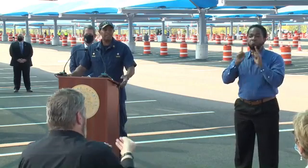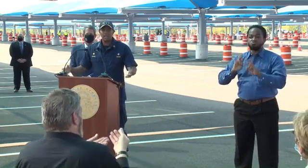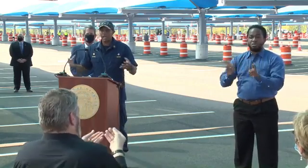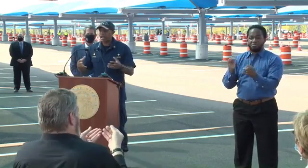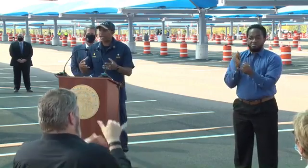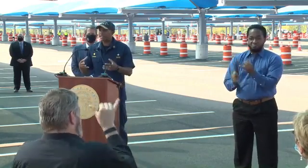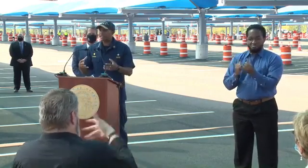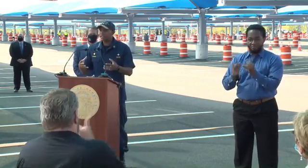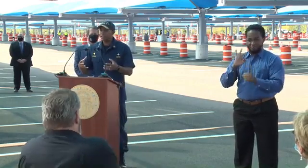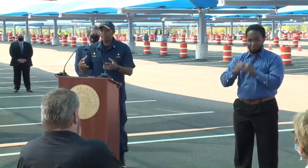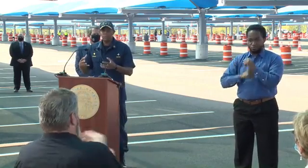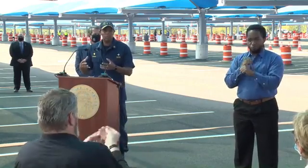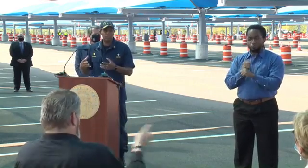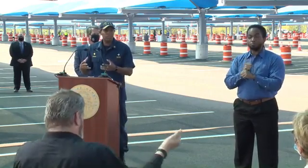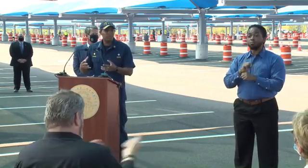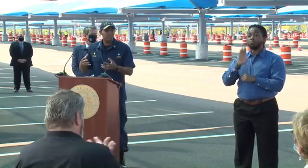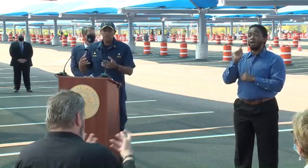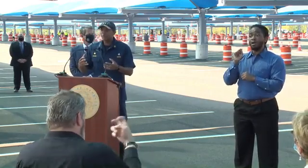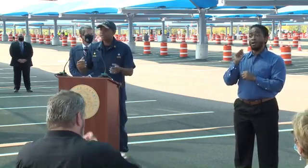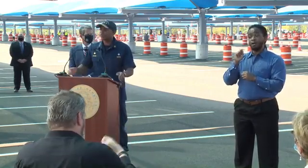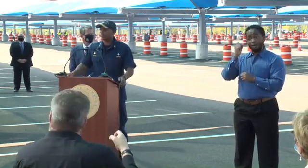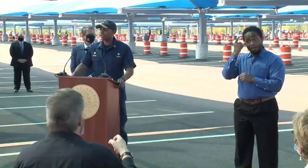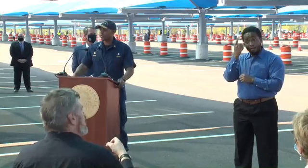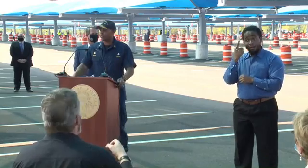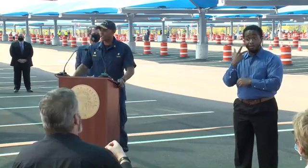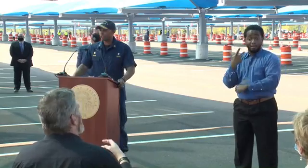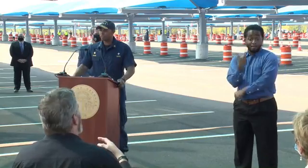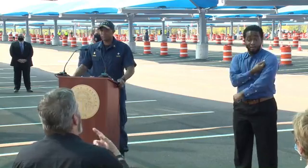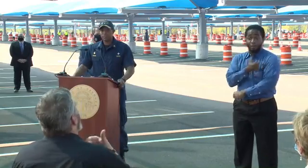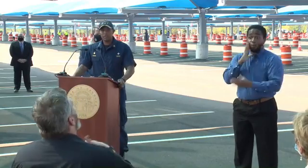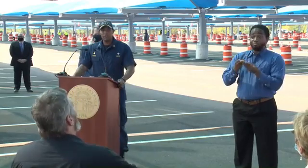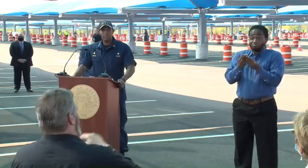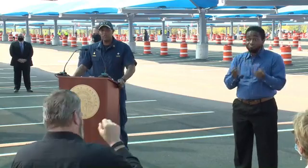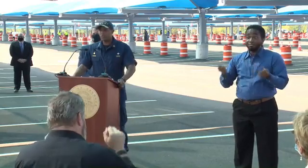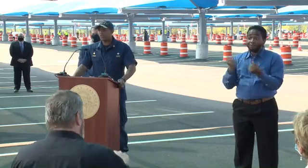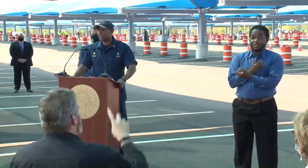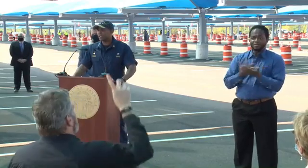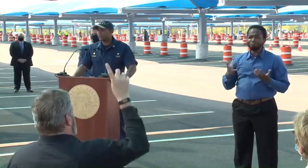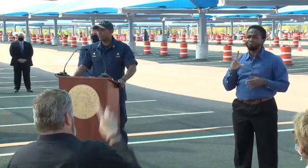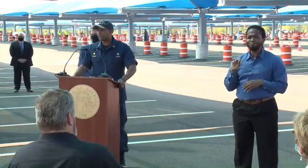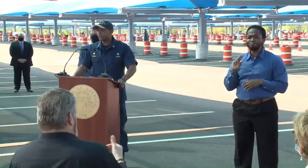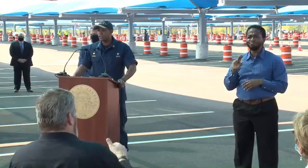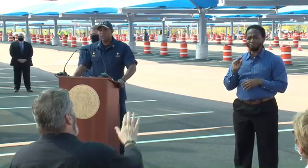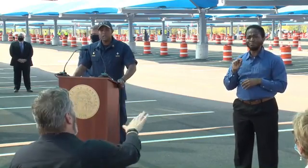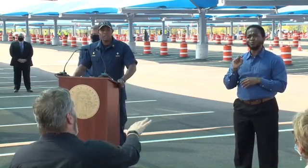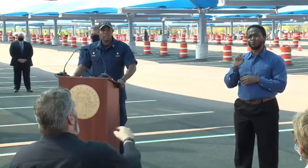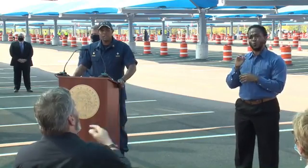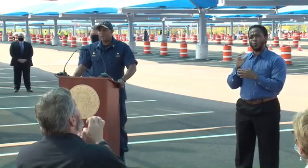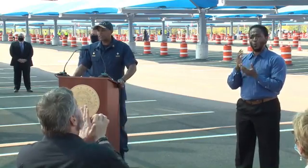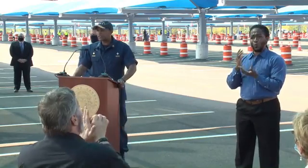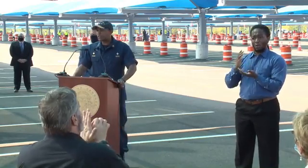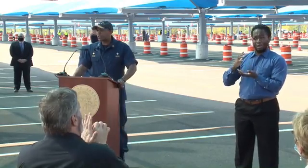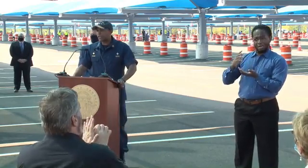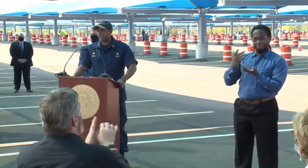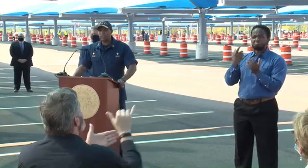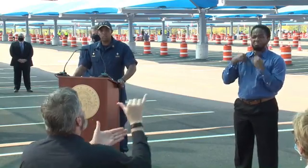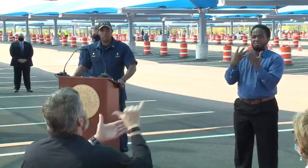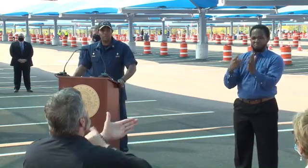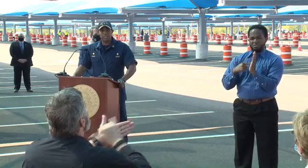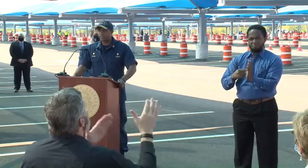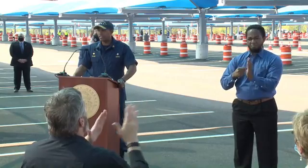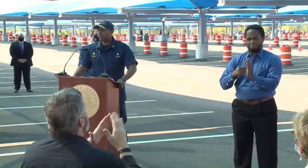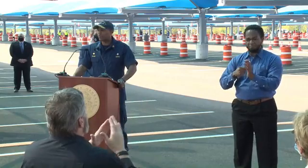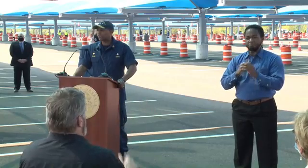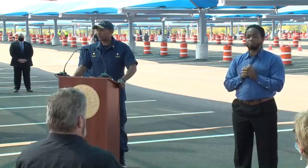don't have to hide until we get a miracle therapeutic. Look at New York City. They have a positivity rate less